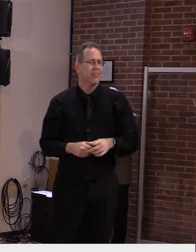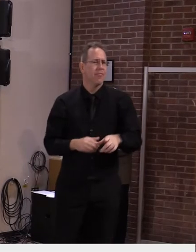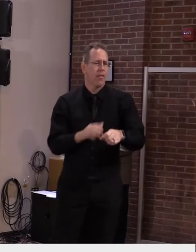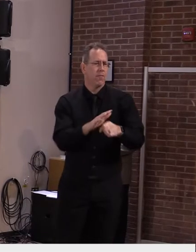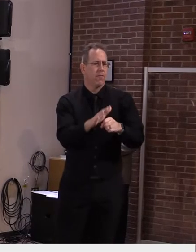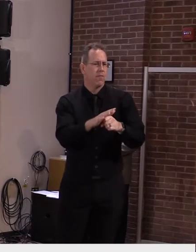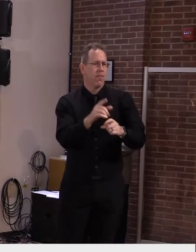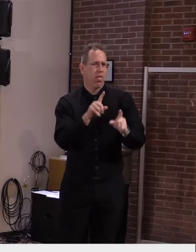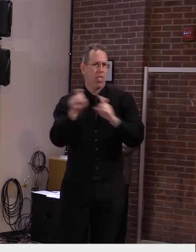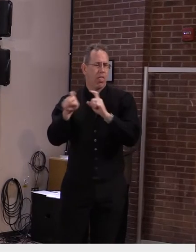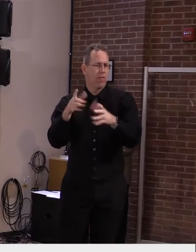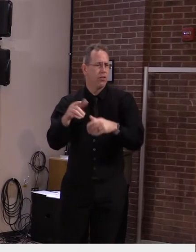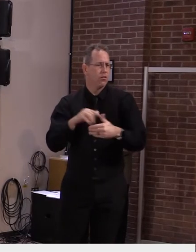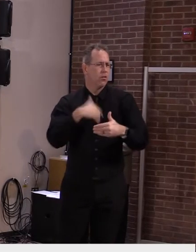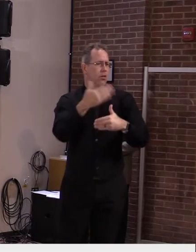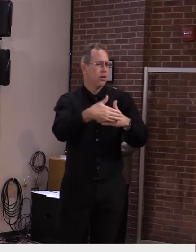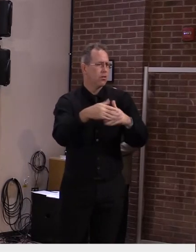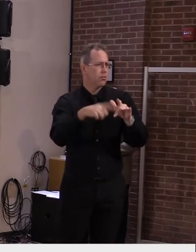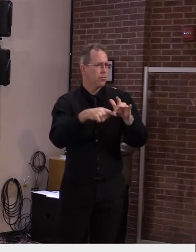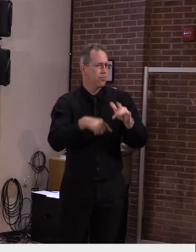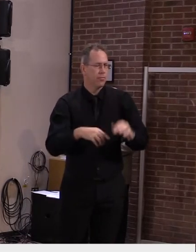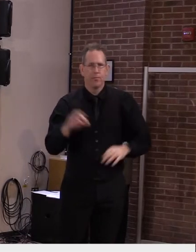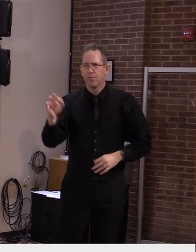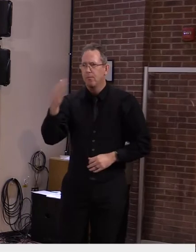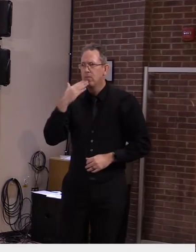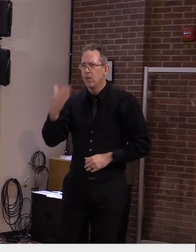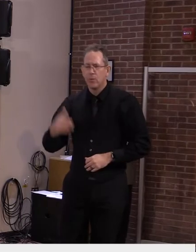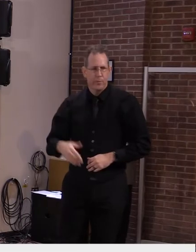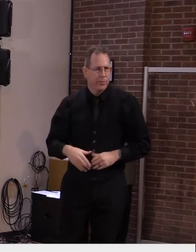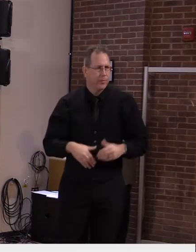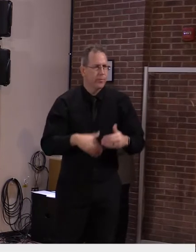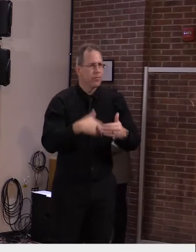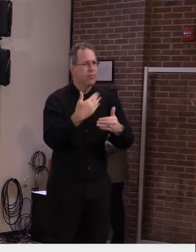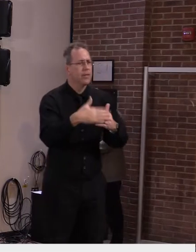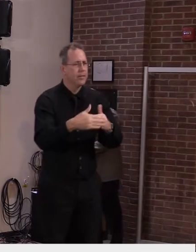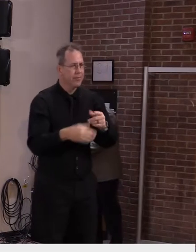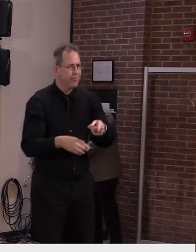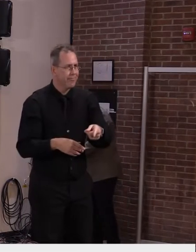All right, we're going to need to move to the next question. Thank you, Governor. Lisa, the Valley